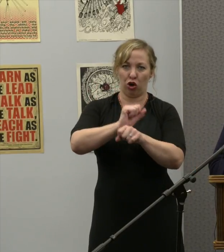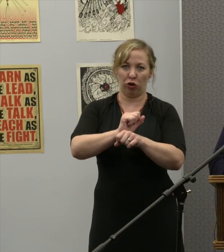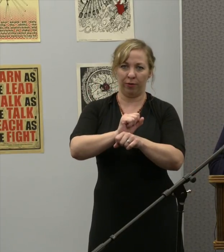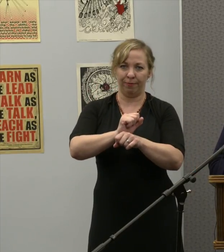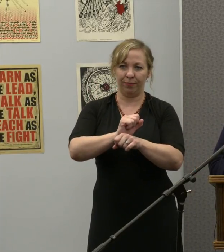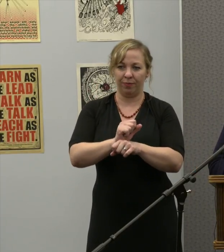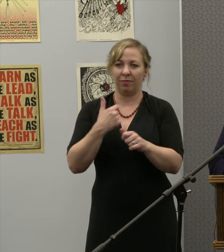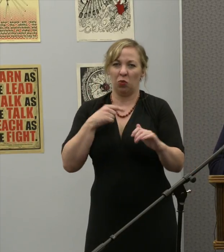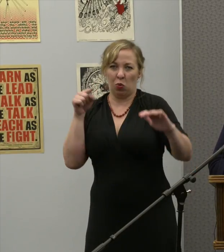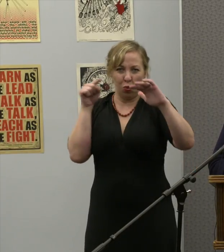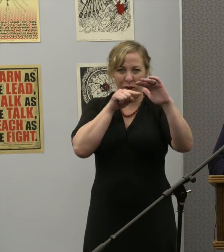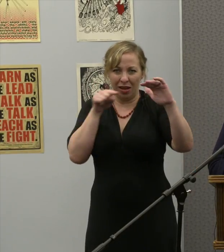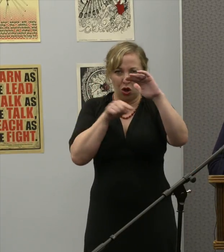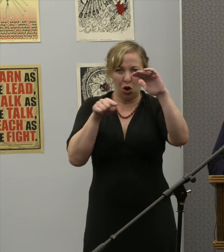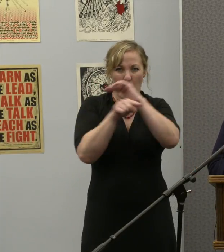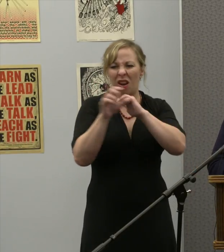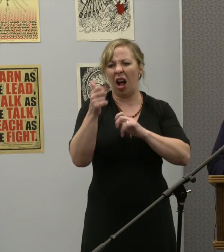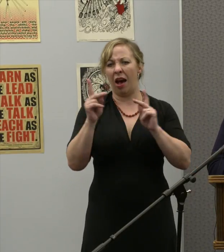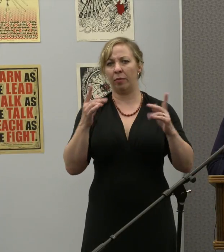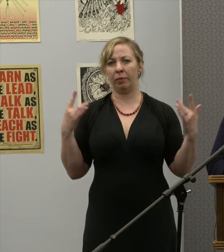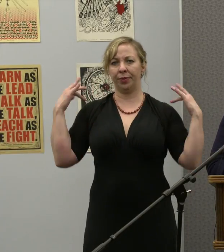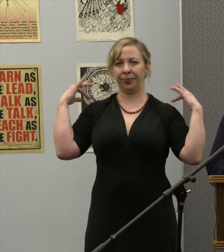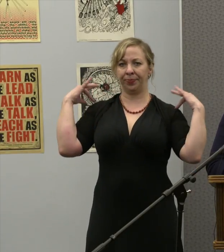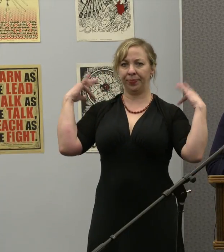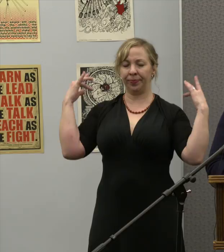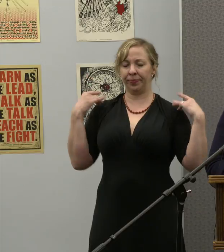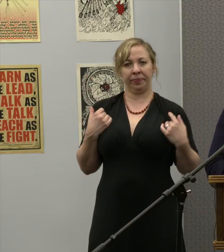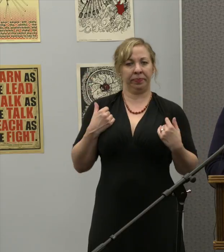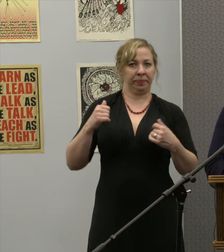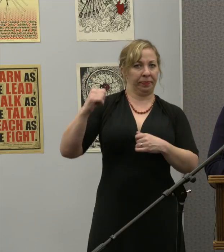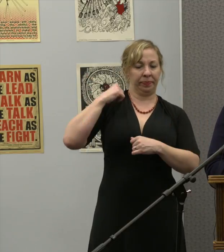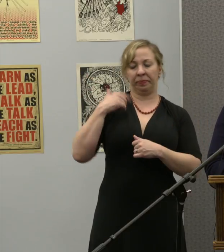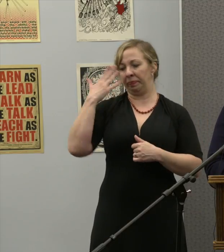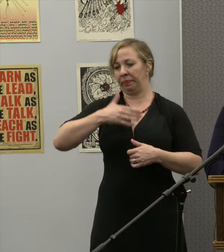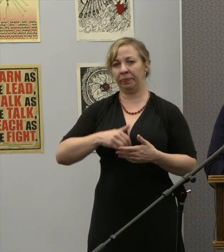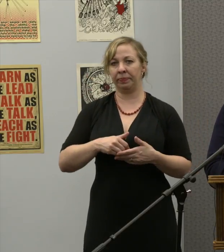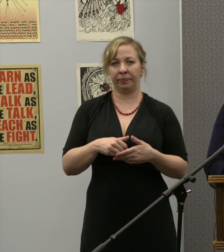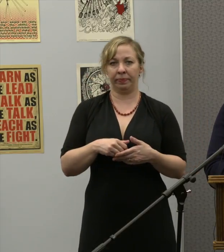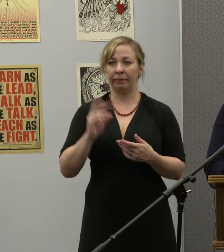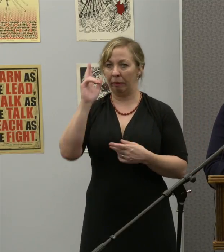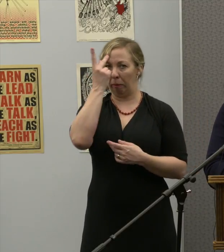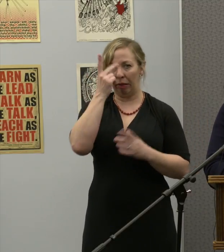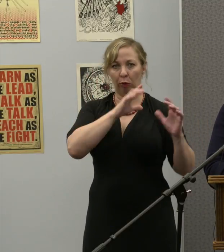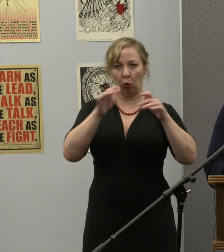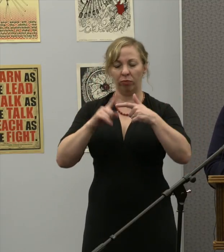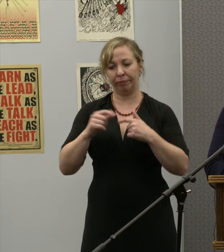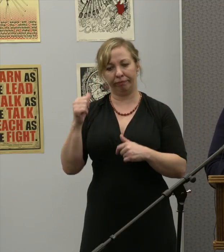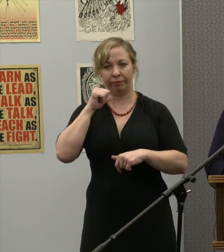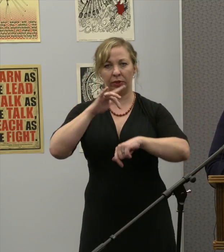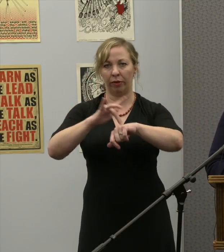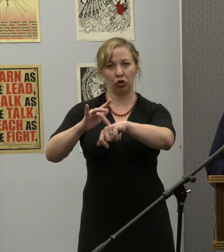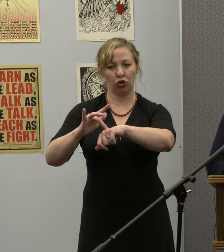We go to the places where no one else wants to organize. We go to the places that are overlooked by the political parties. We go to the